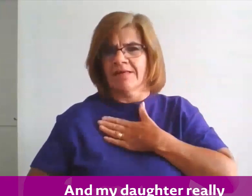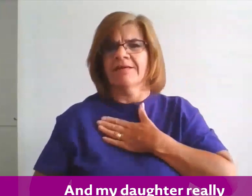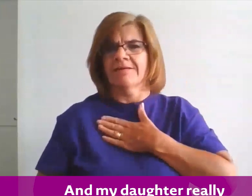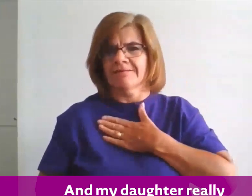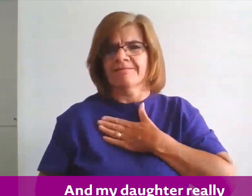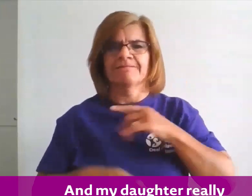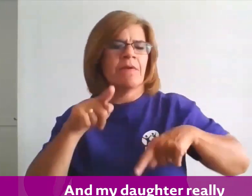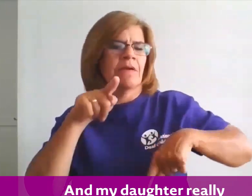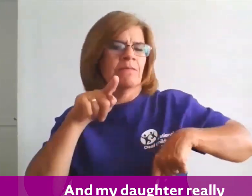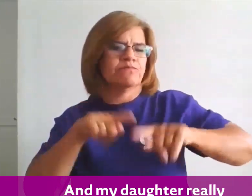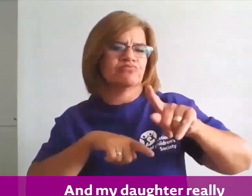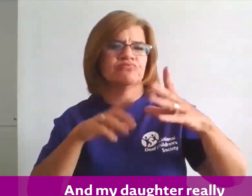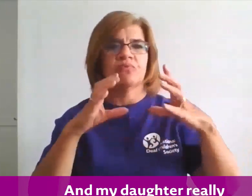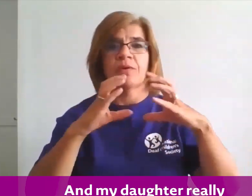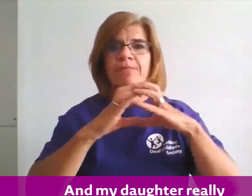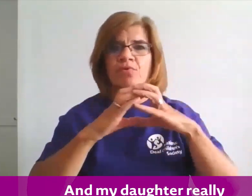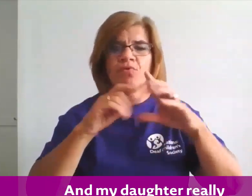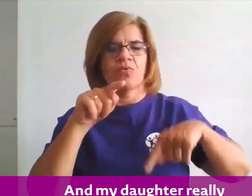And my daughter really loves to play football.